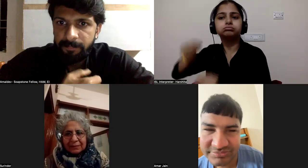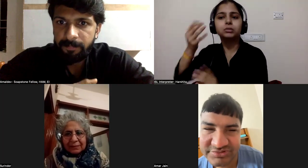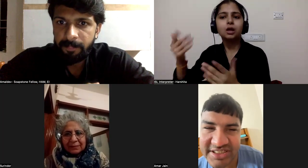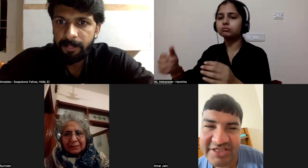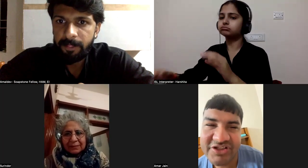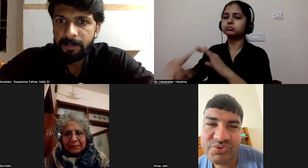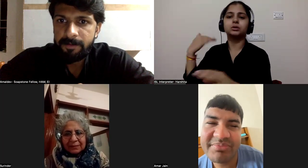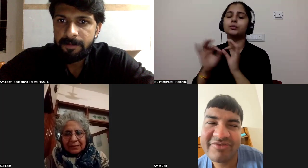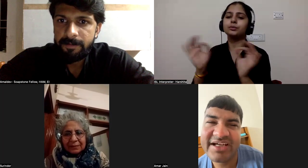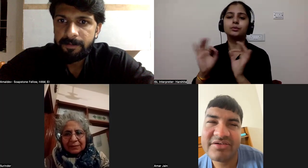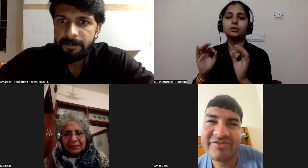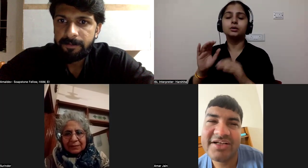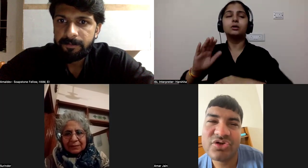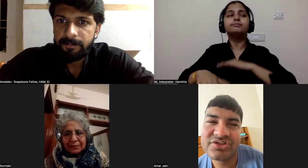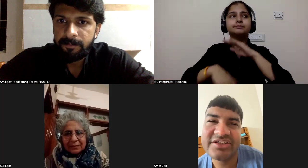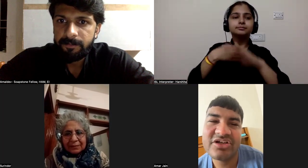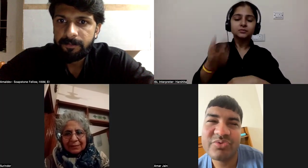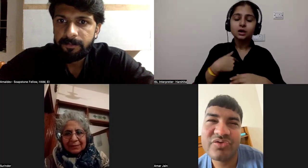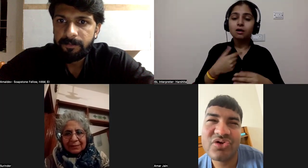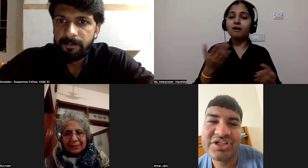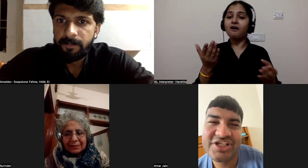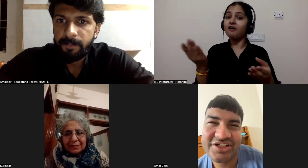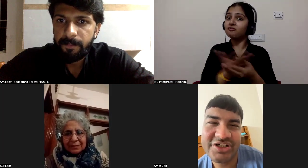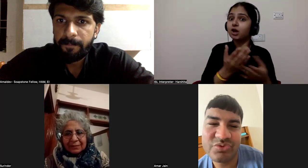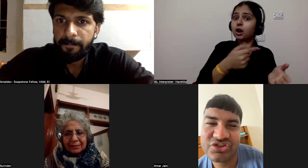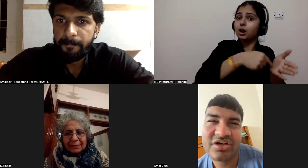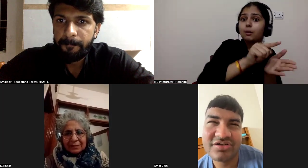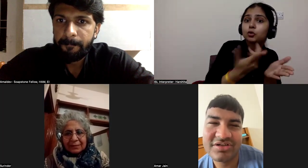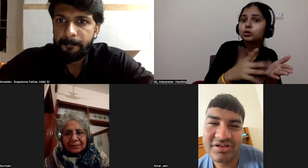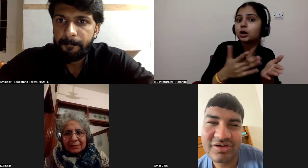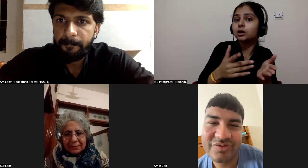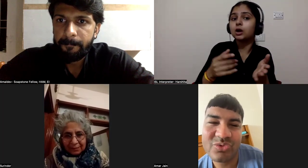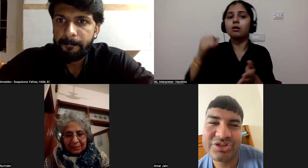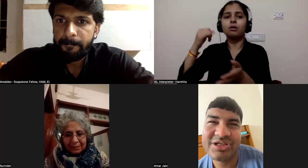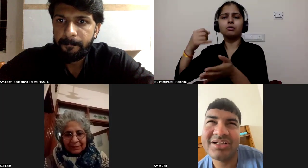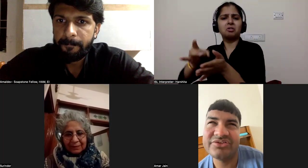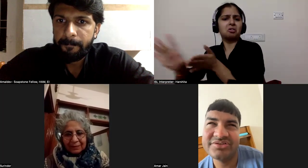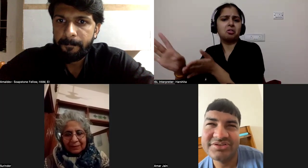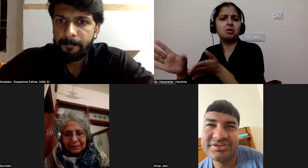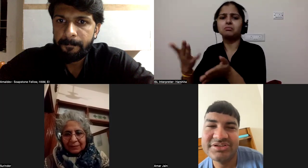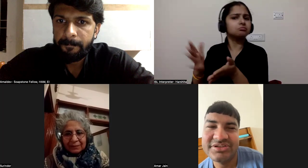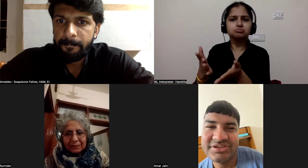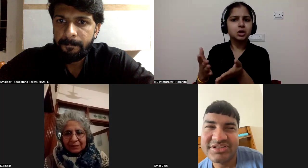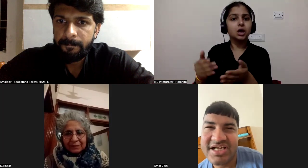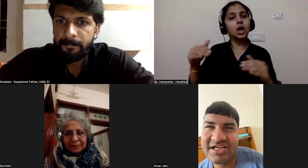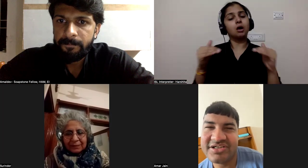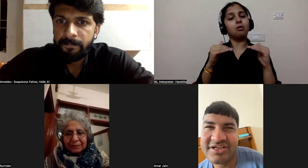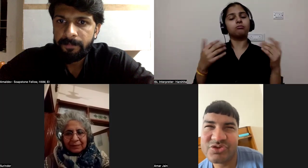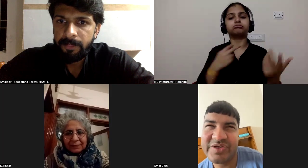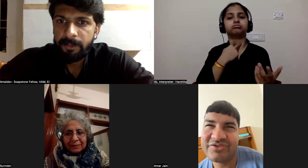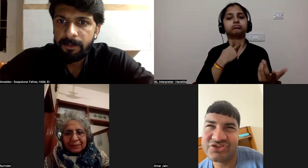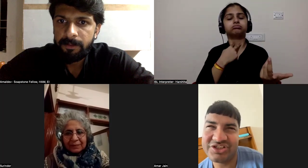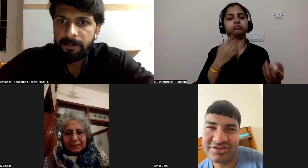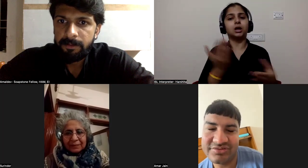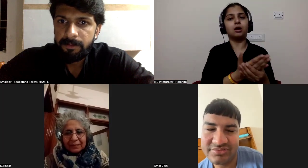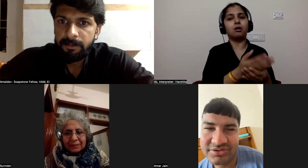Uh, and eventually, my file was neither approved nor rejected. It was stuck for more than a month. And I was